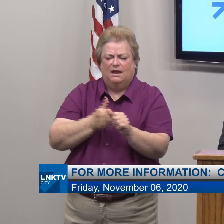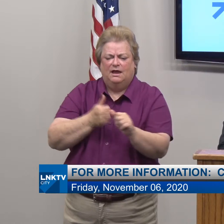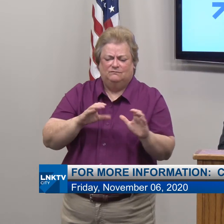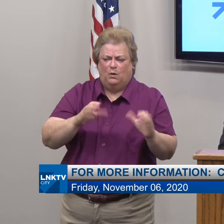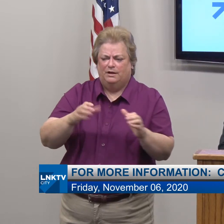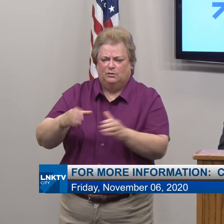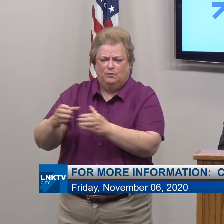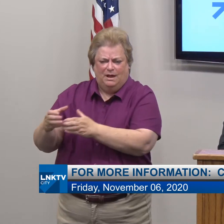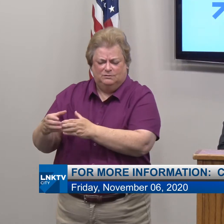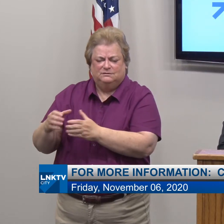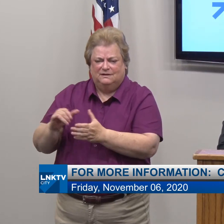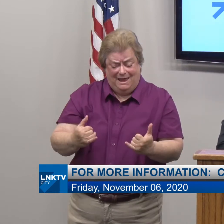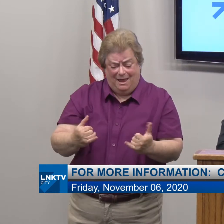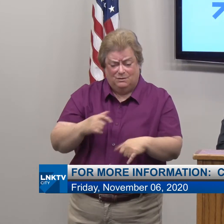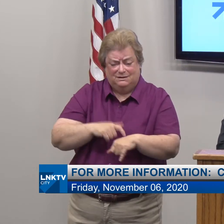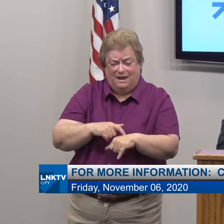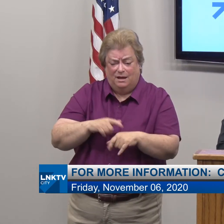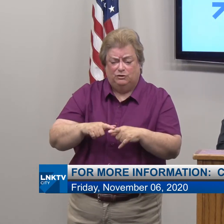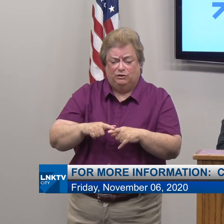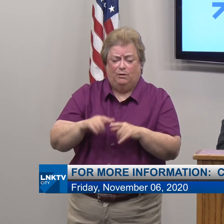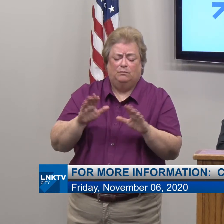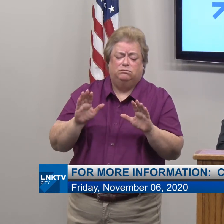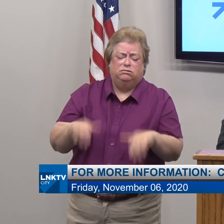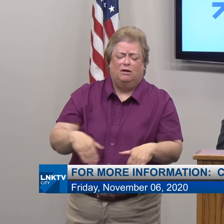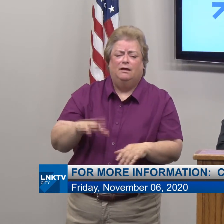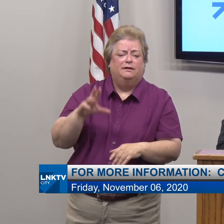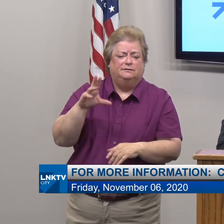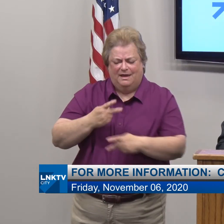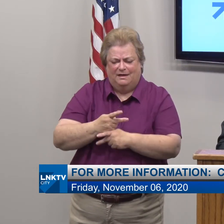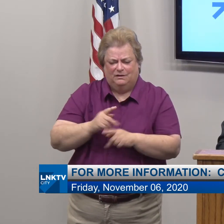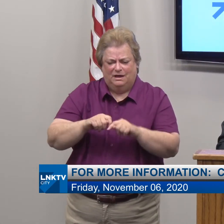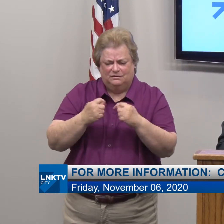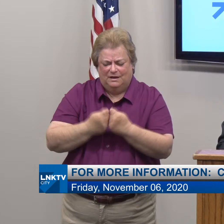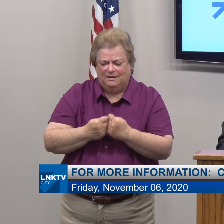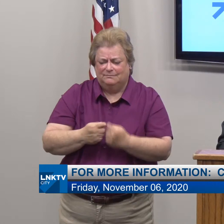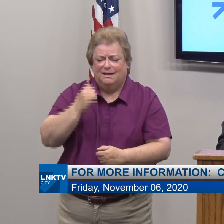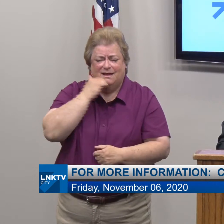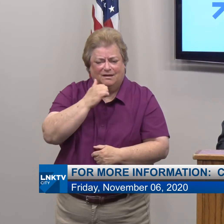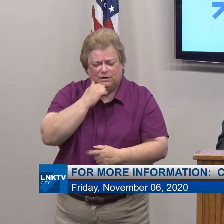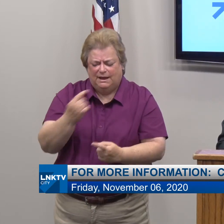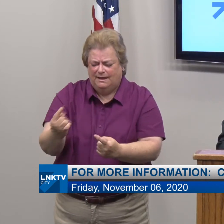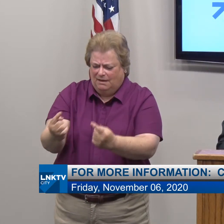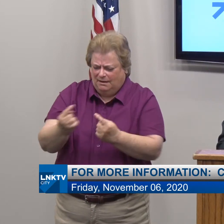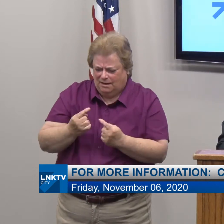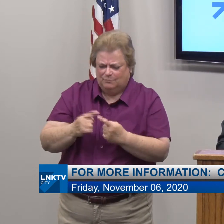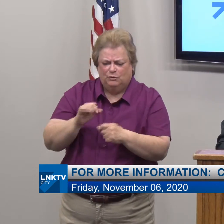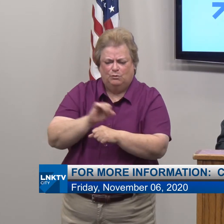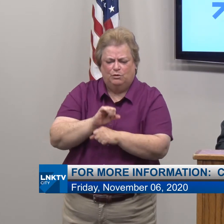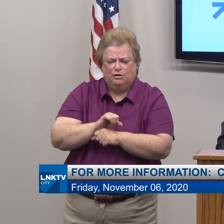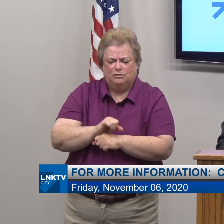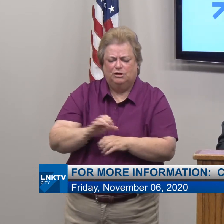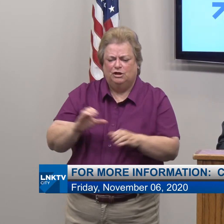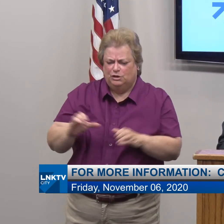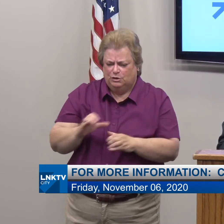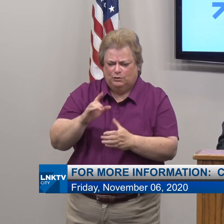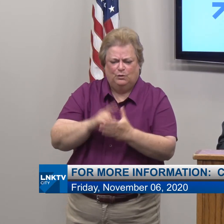Not time to let our guard down. The numbers are simply going to work every day. They are doing what they are